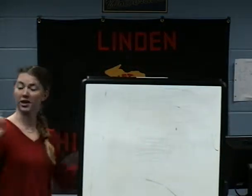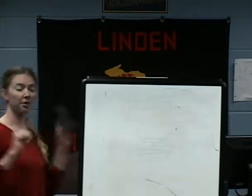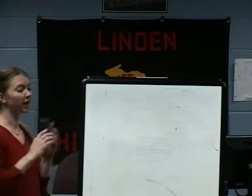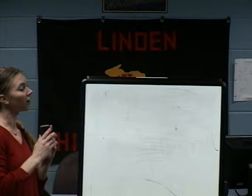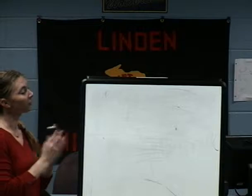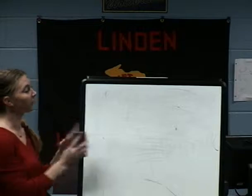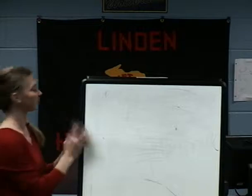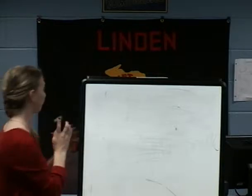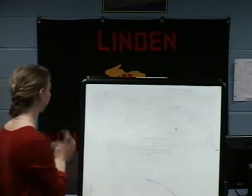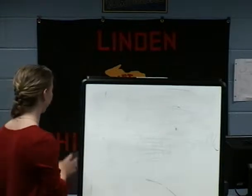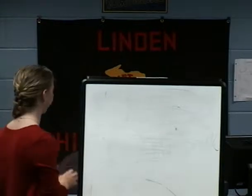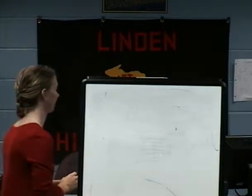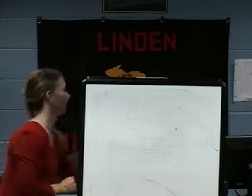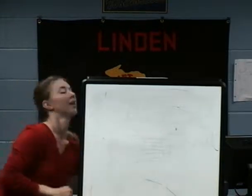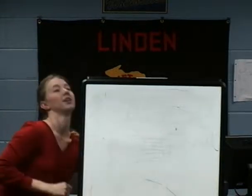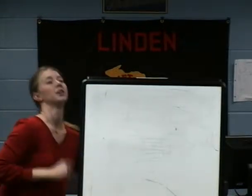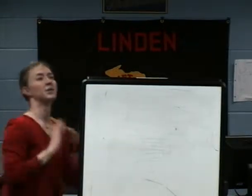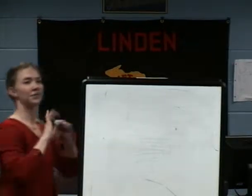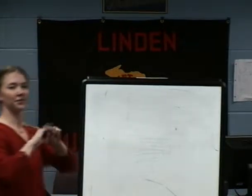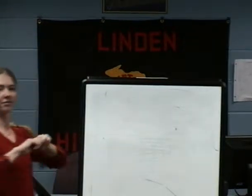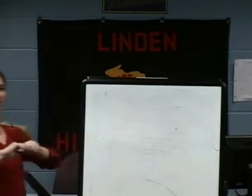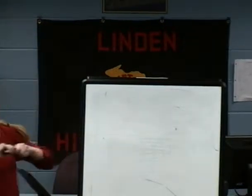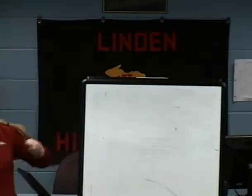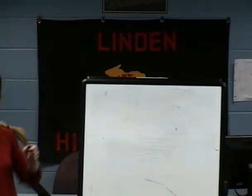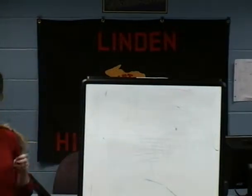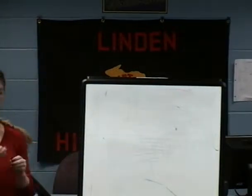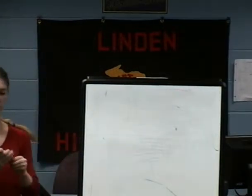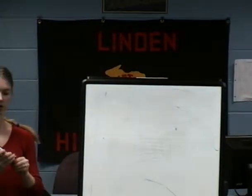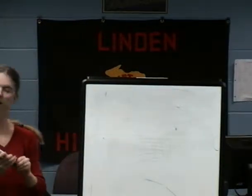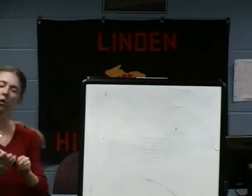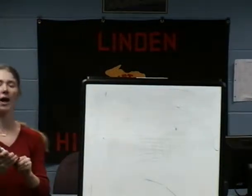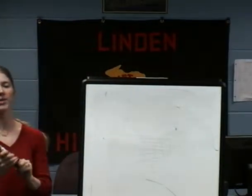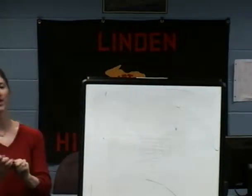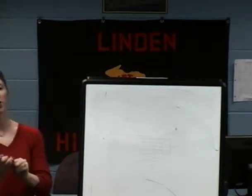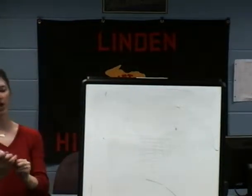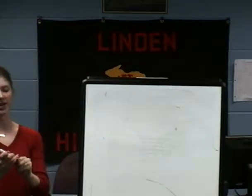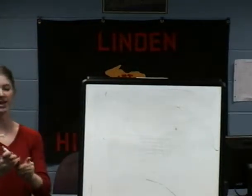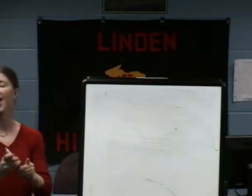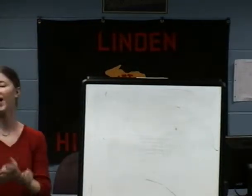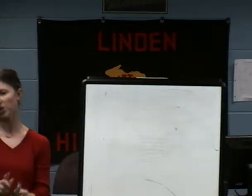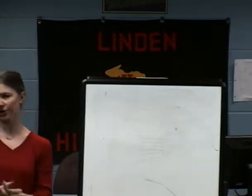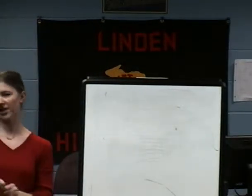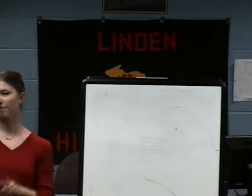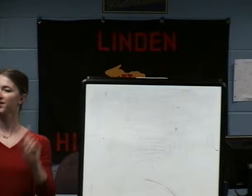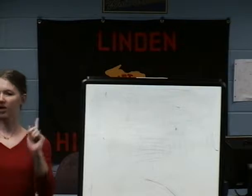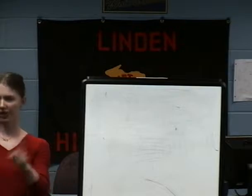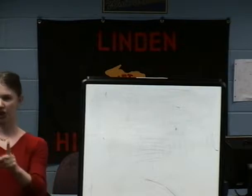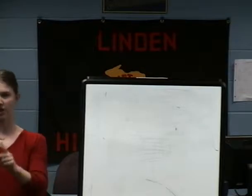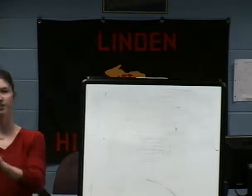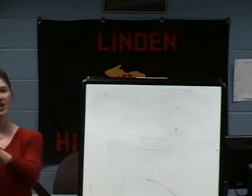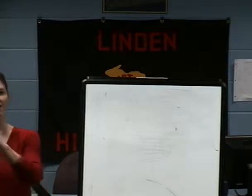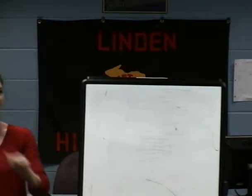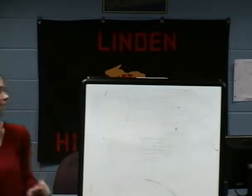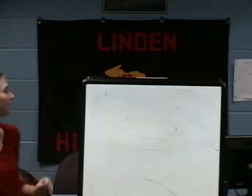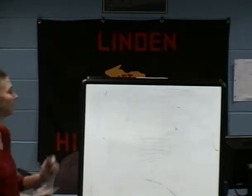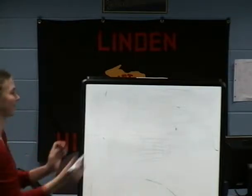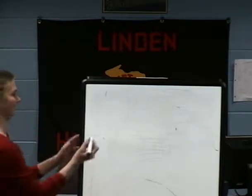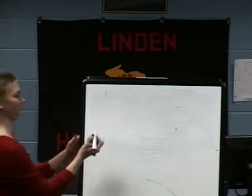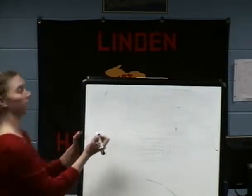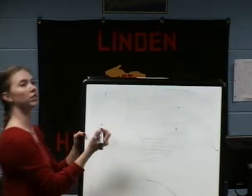our yeah, we did You have. cut it We down. have an apple No, tree and no, I don't eat them. I don't eat cherries. But what? Oh,